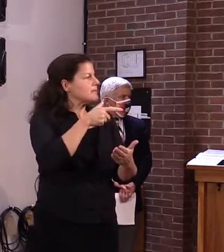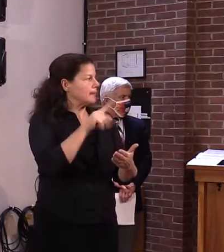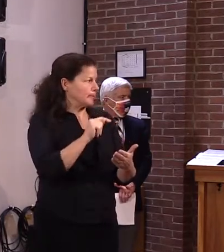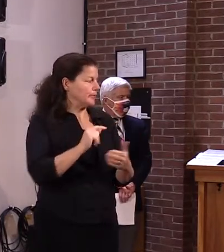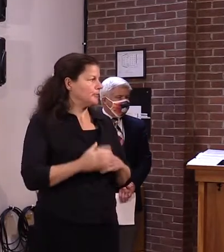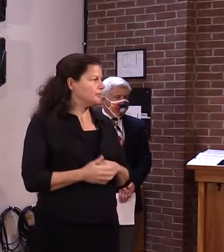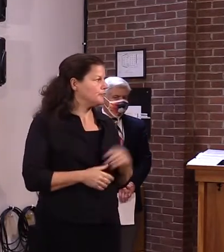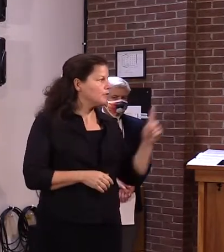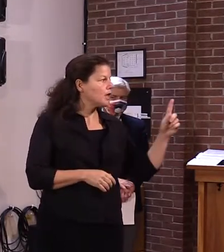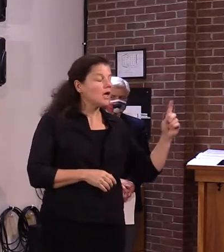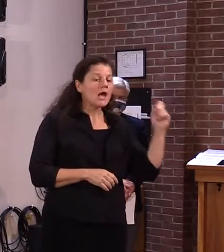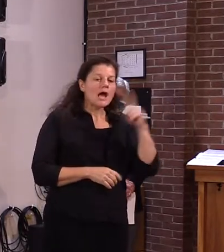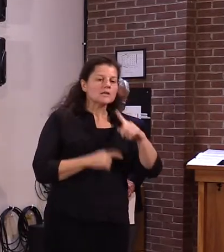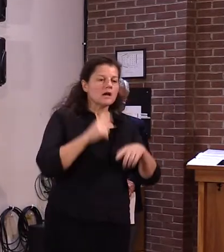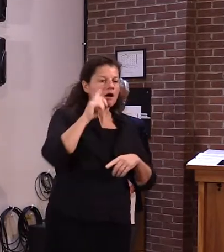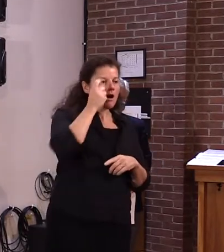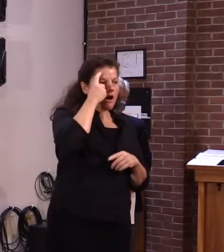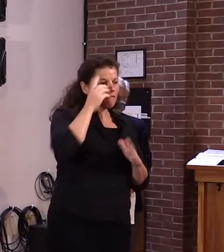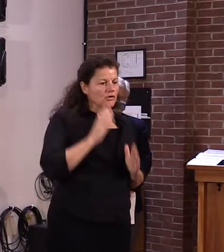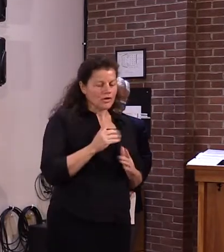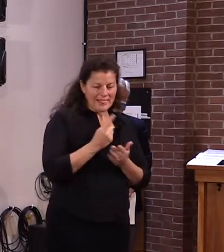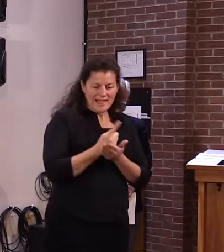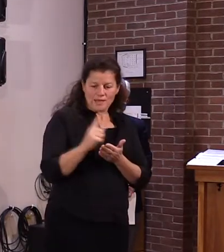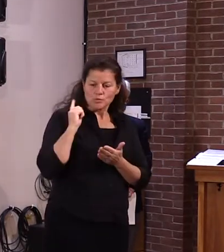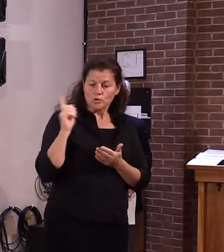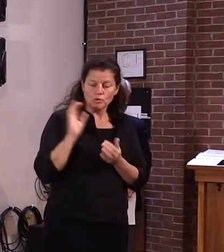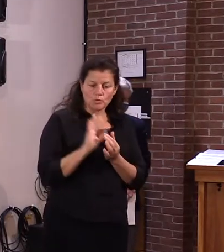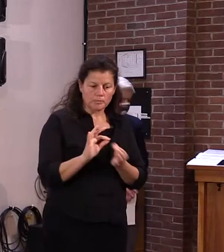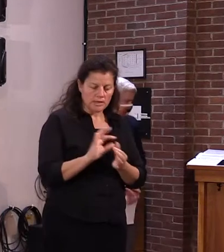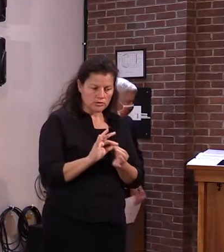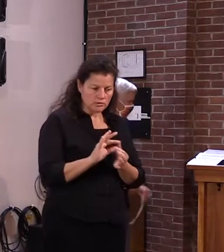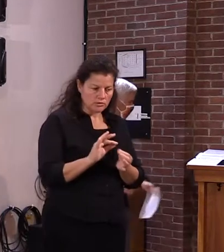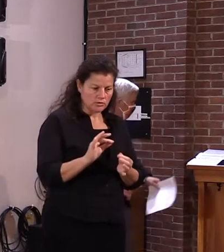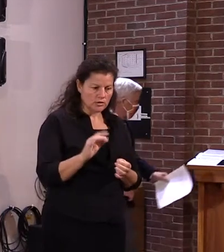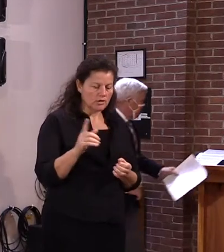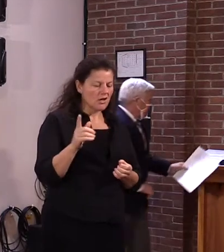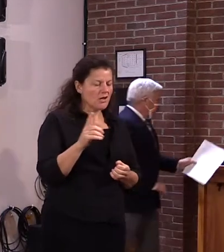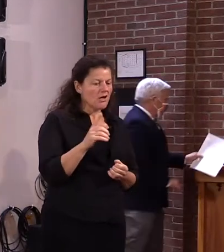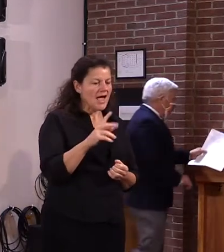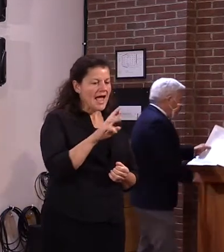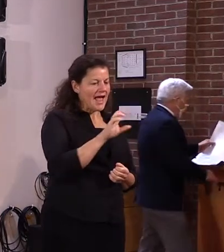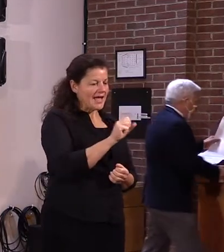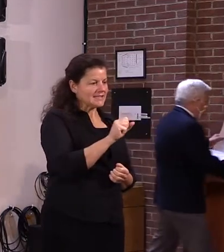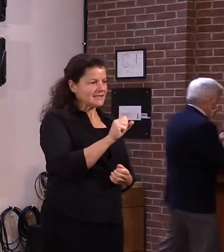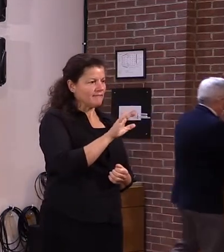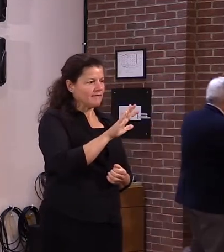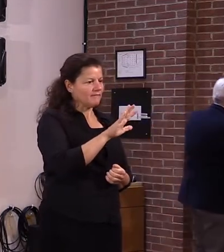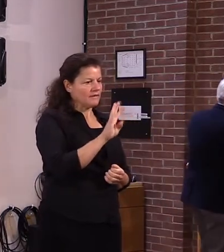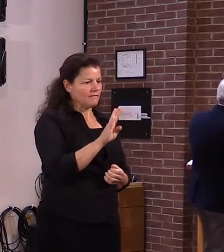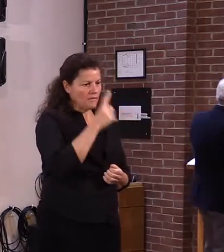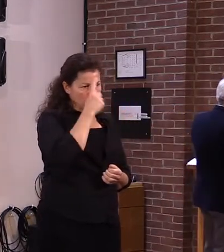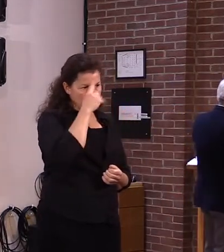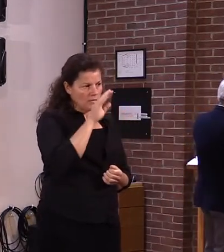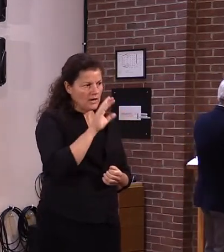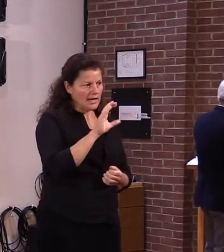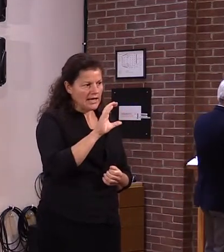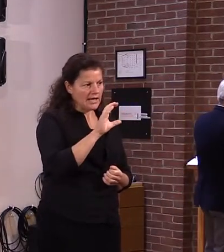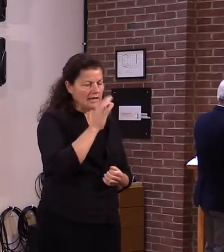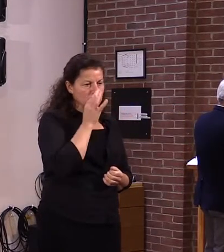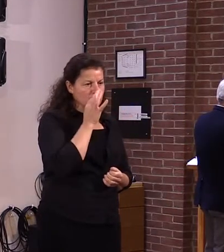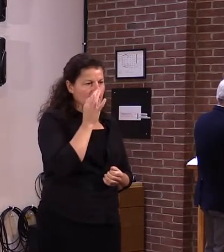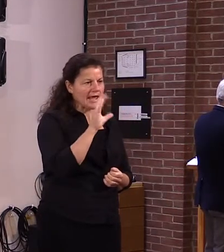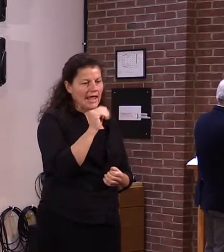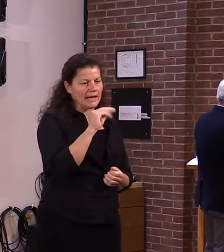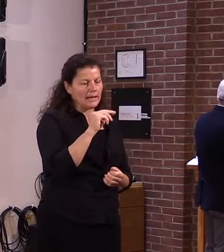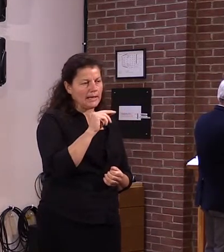you mentioned last week that you'd be mulling over S-54 for cannabis this weekend. Curious what